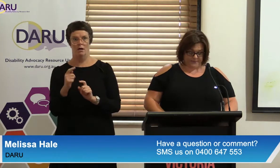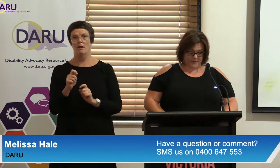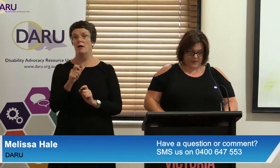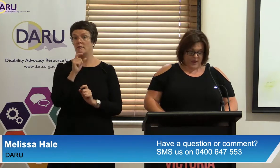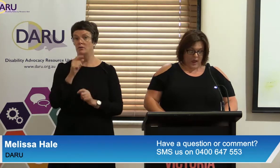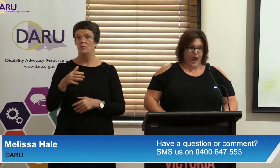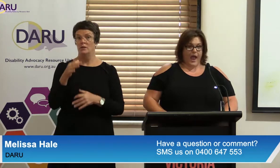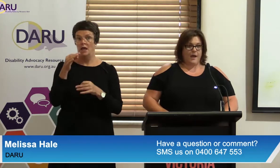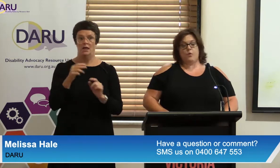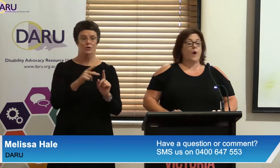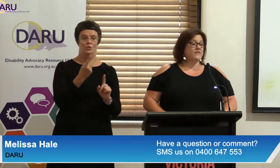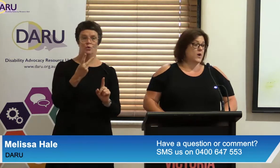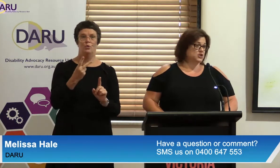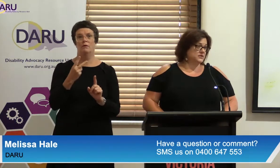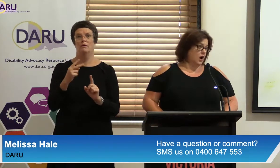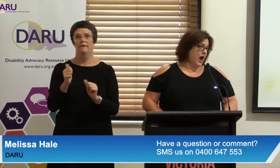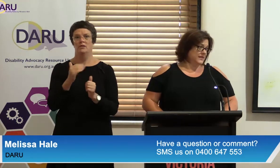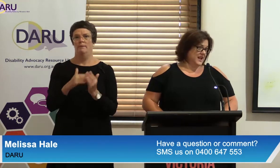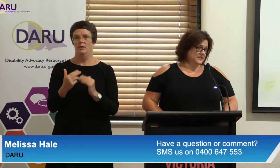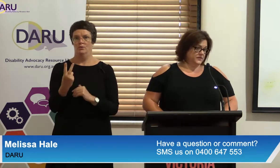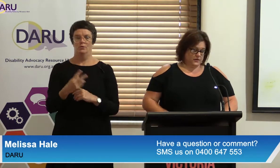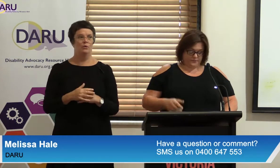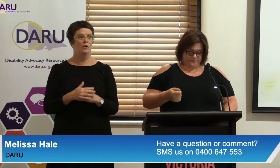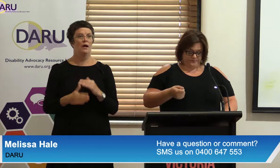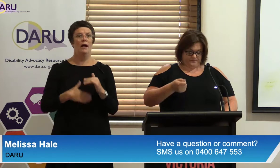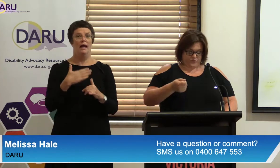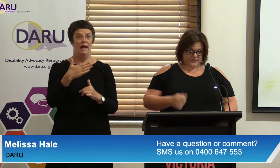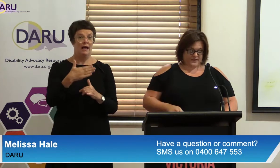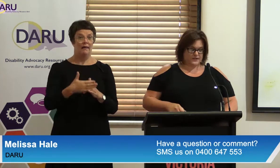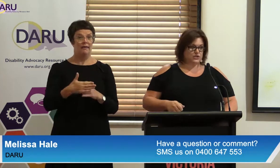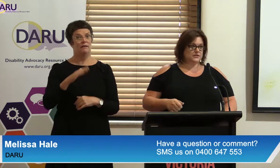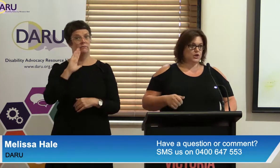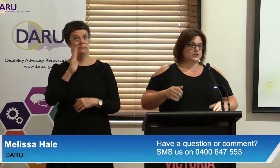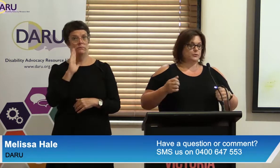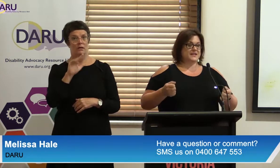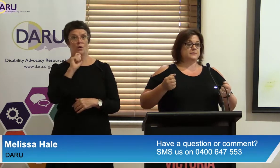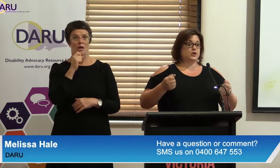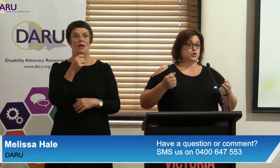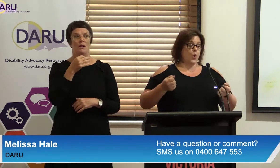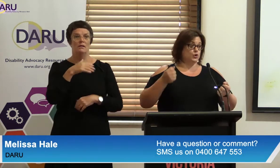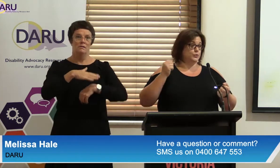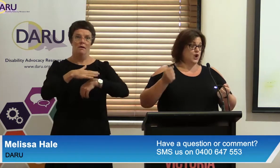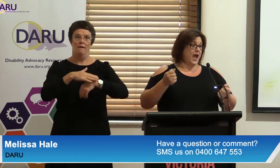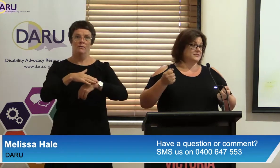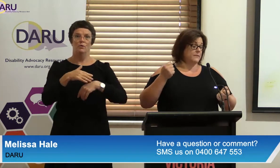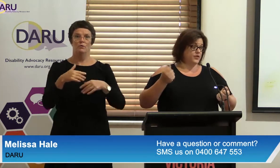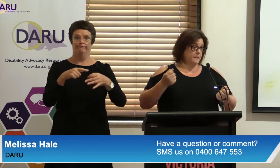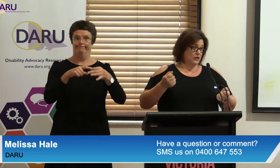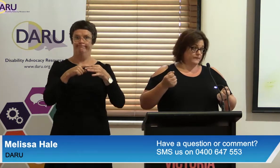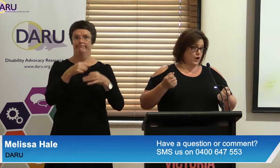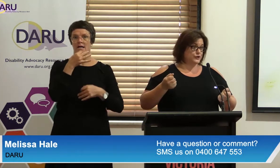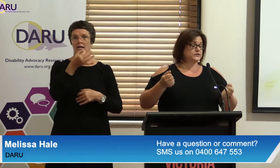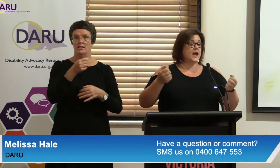2:30. We will have question time at the end of the presentation, so can you please make sure you put your hand up for